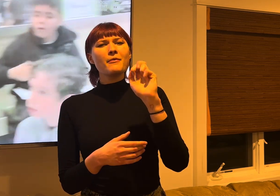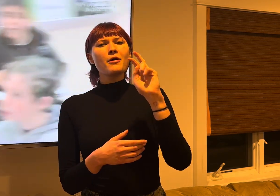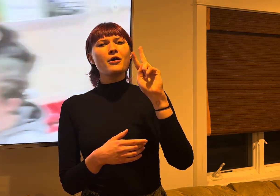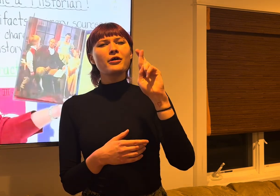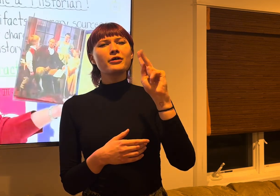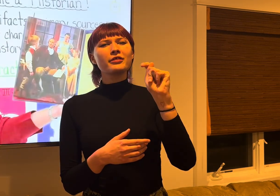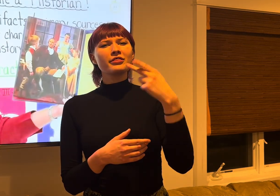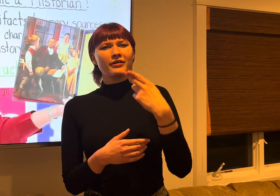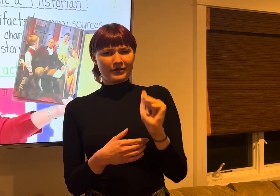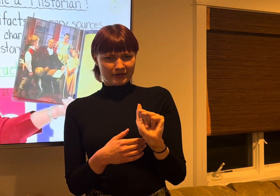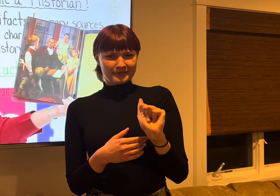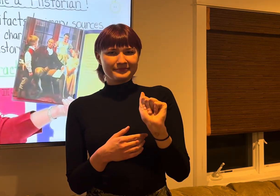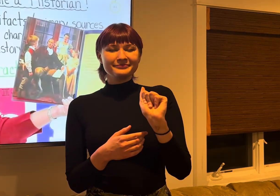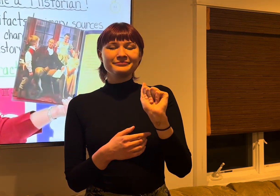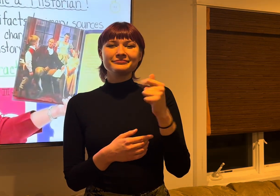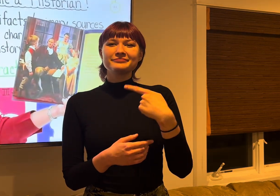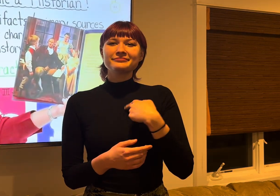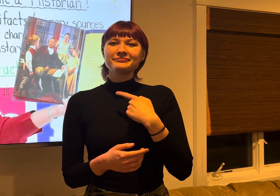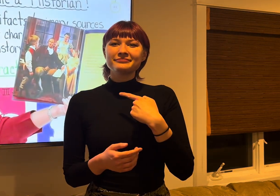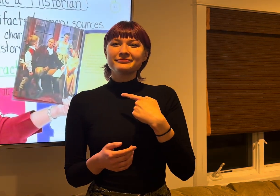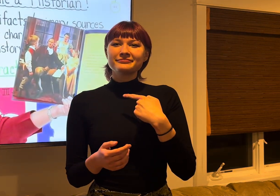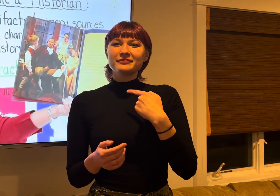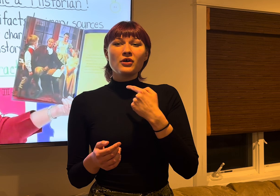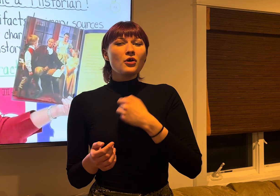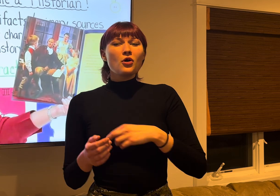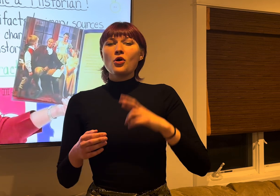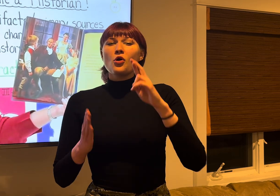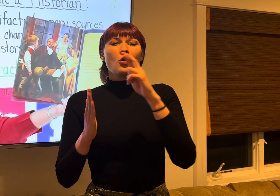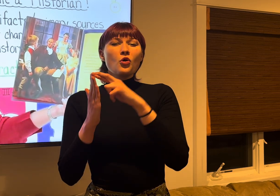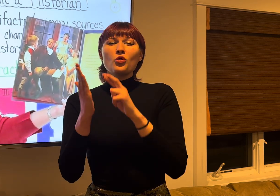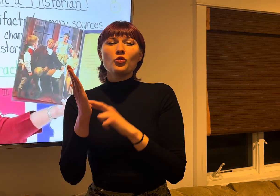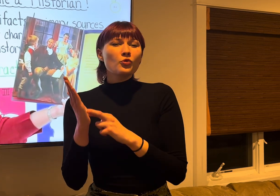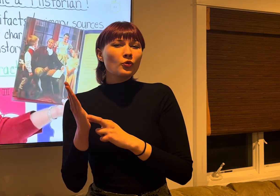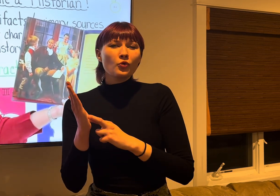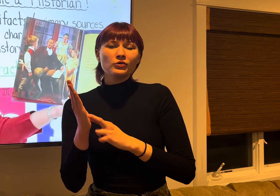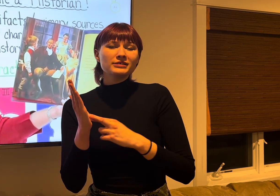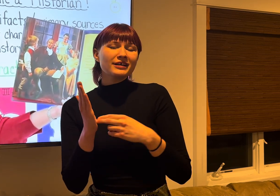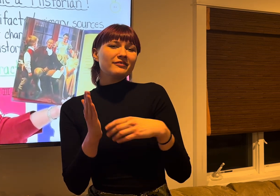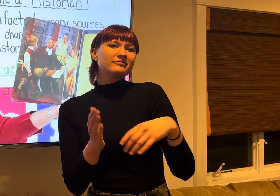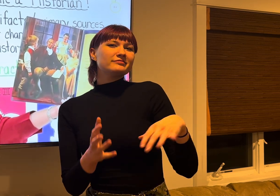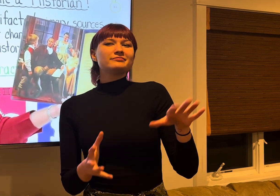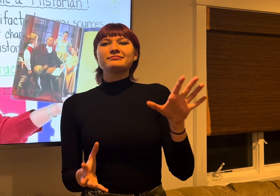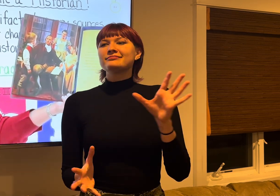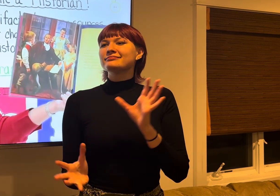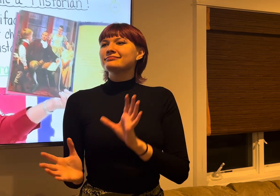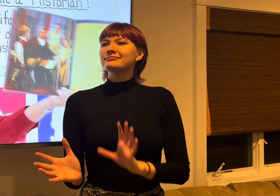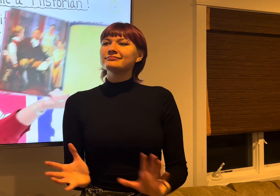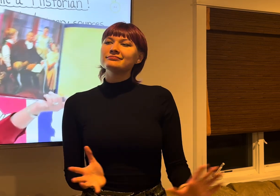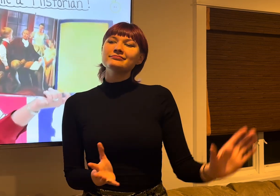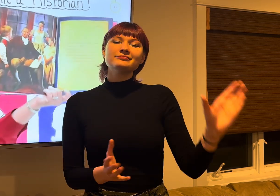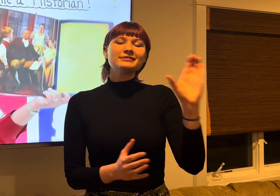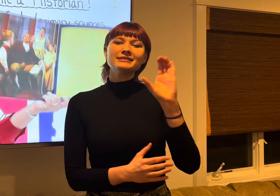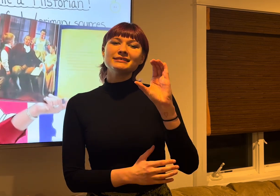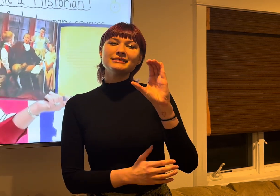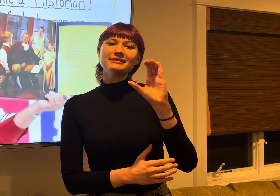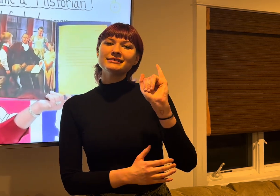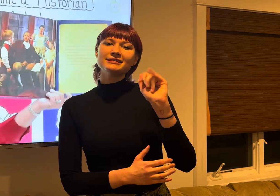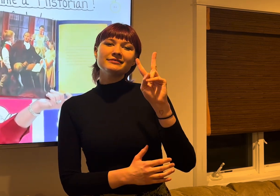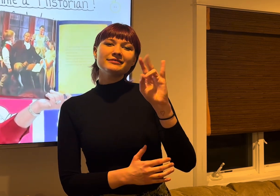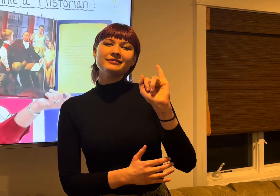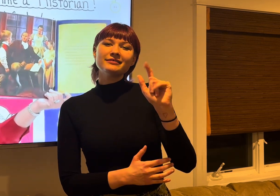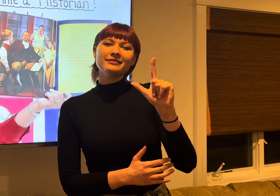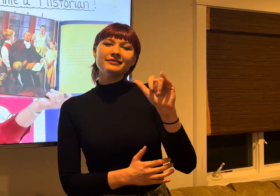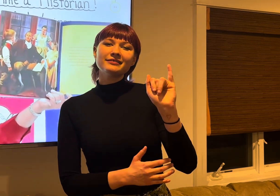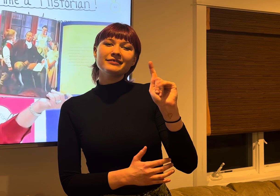rules of civility had been a part of me since I copied them when I was 15. They sustained me through the birth of our nation. There's some